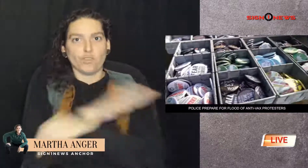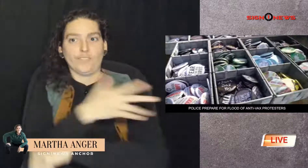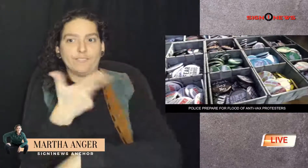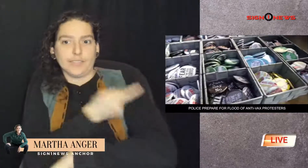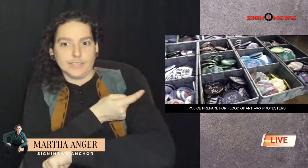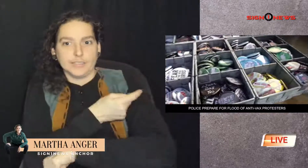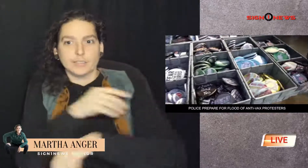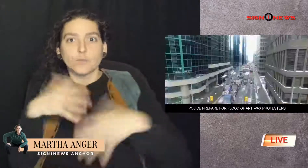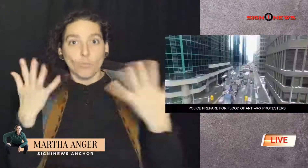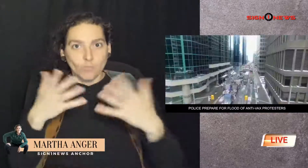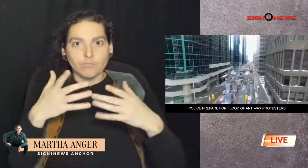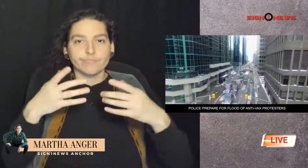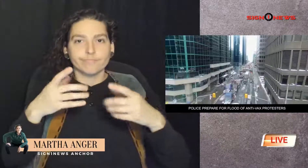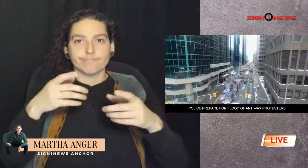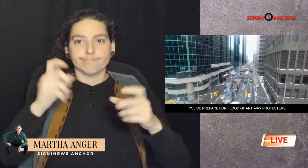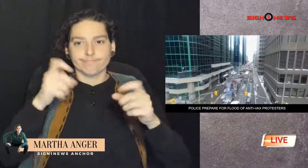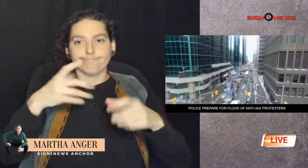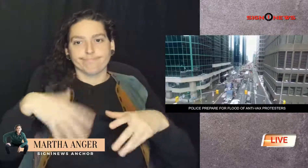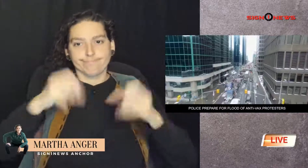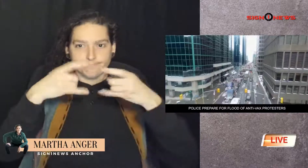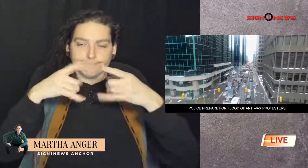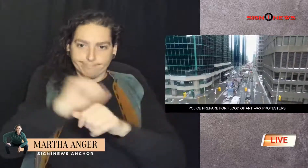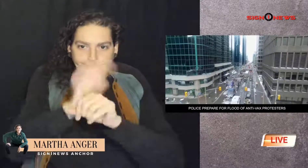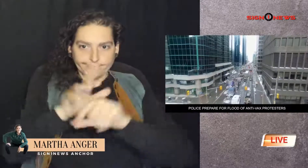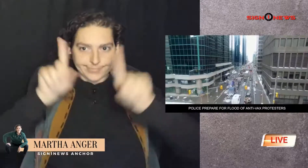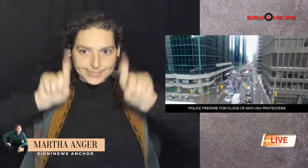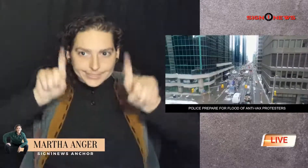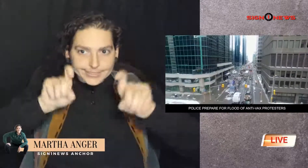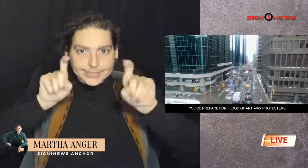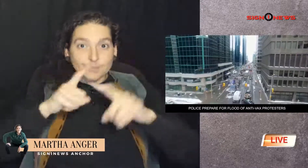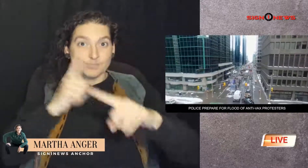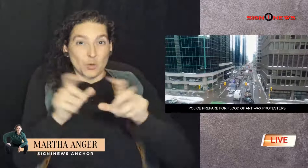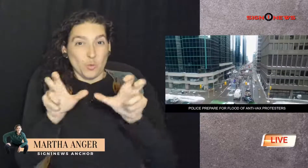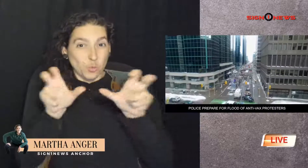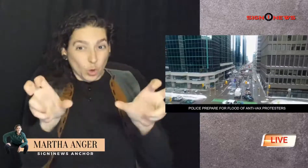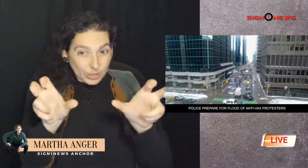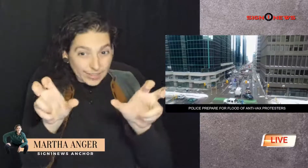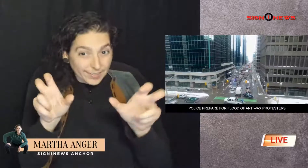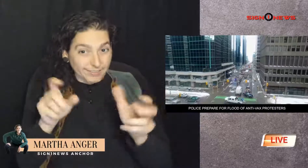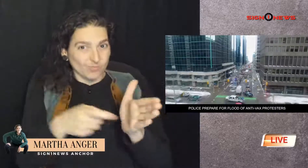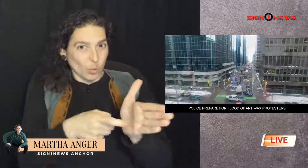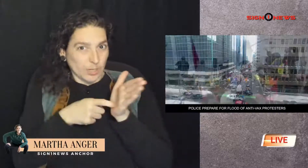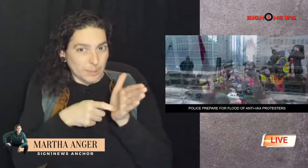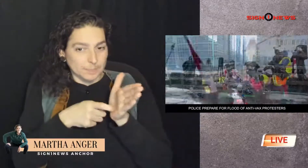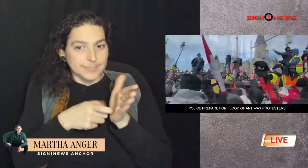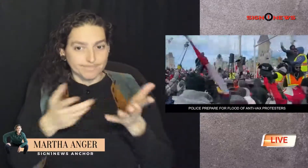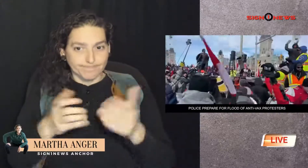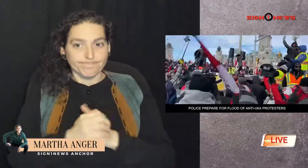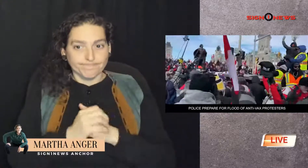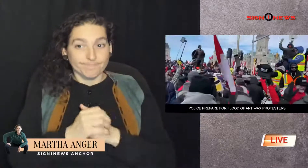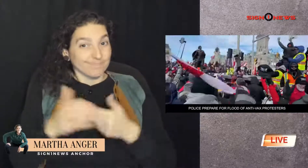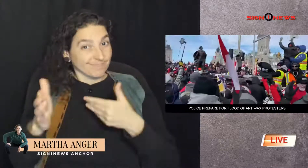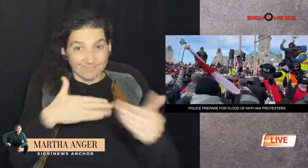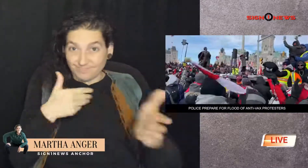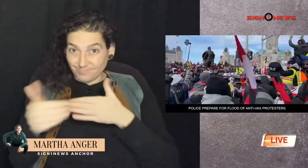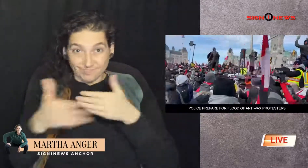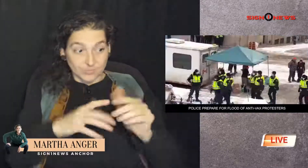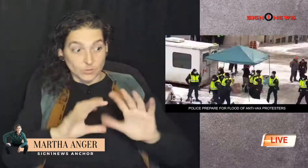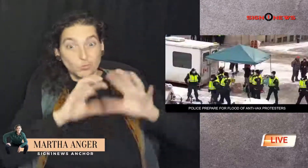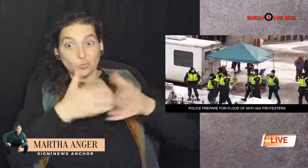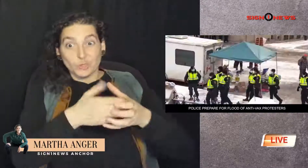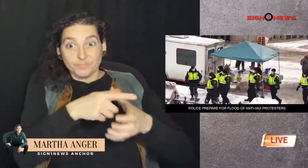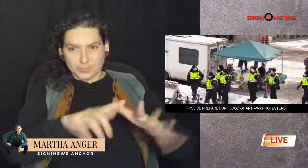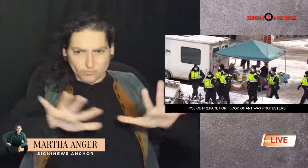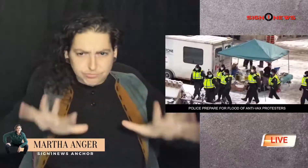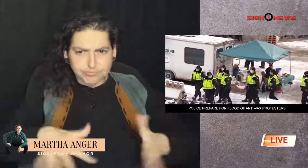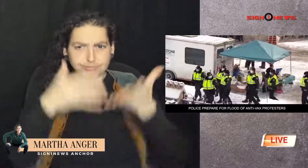They're in opposition to a new mandate requiring drivers entering Canada be fully vaccinated or face testing and